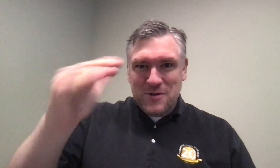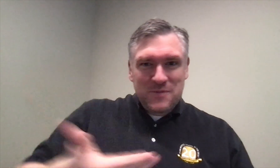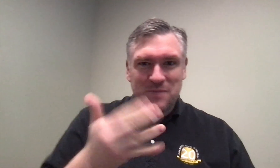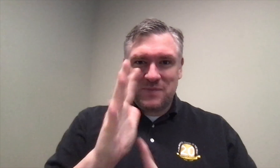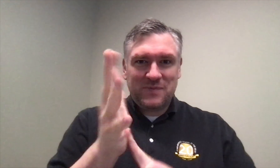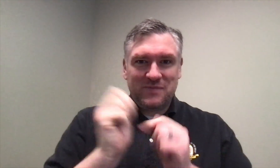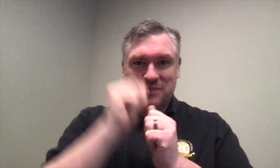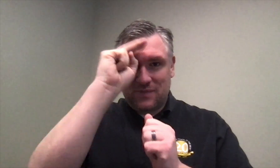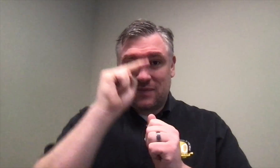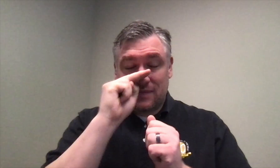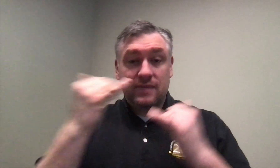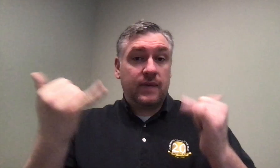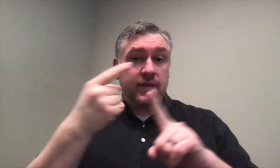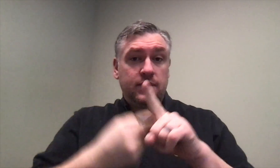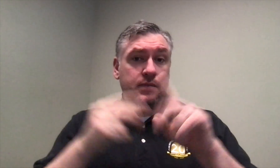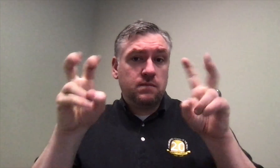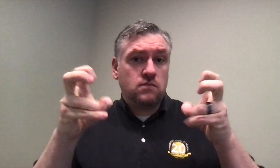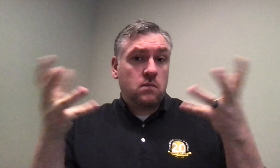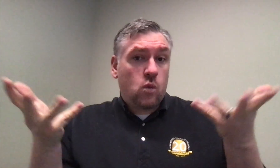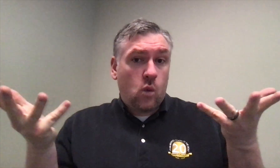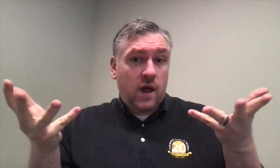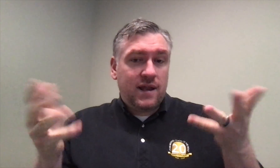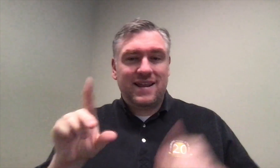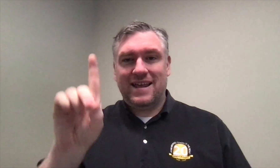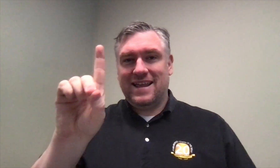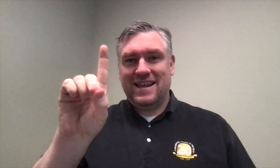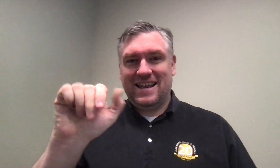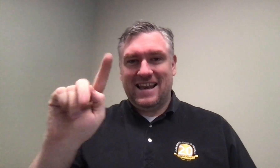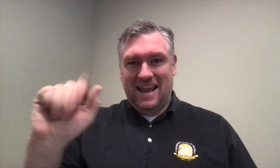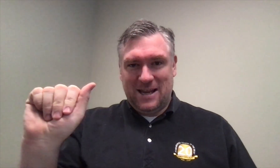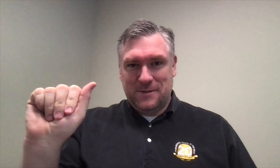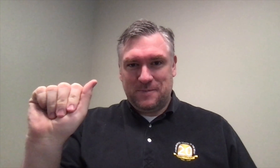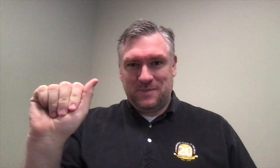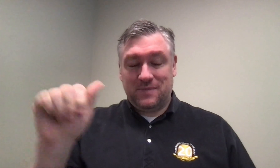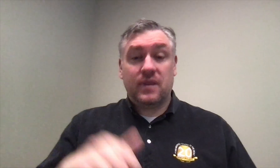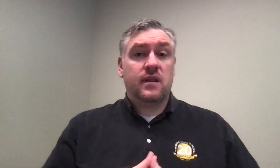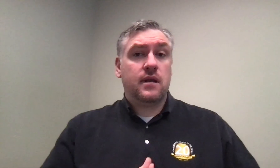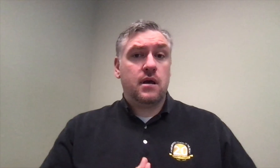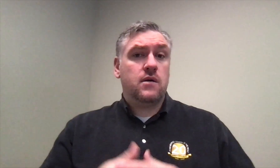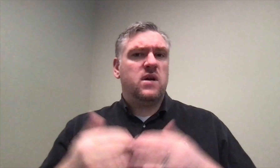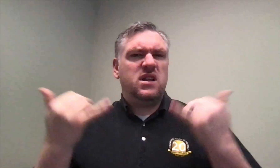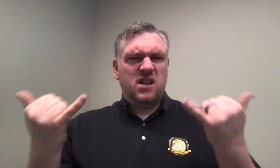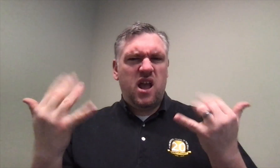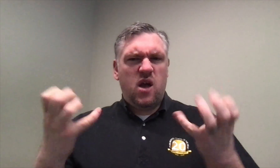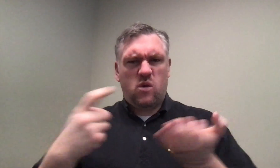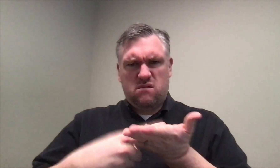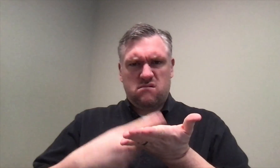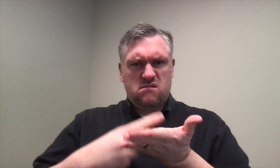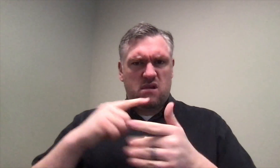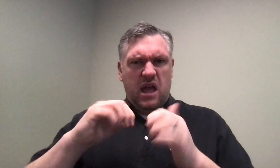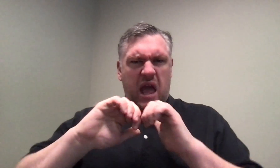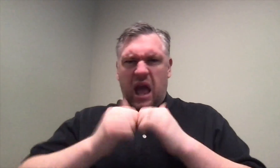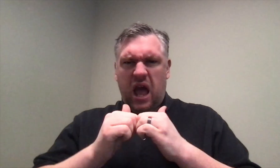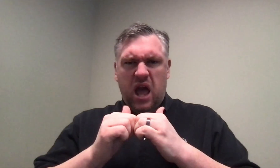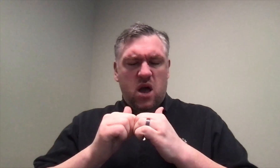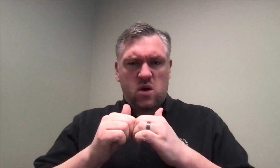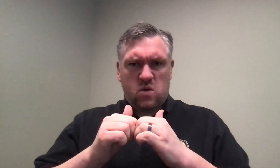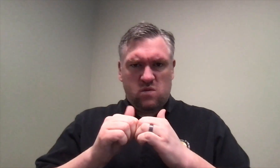Hello, and welcome to 5 Minutes with Nate. This month's topic, data. So today I wanted to talk about